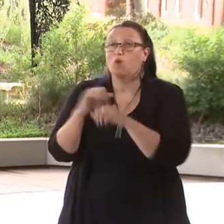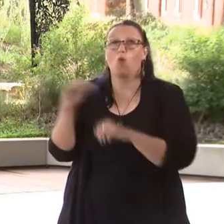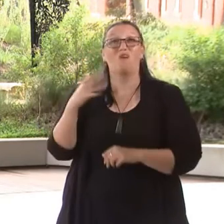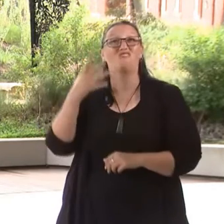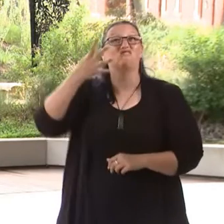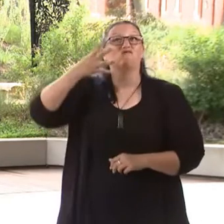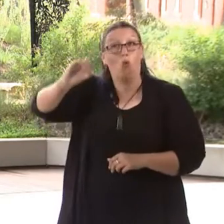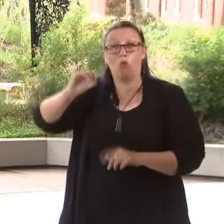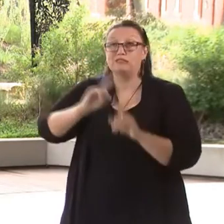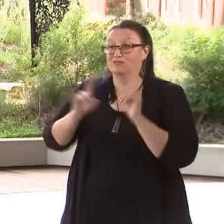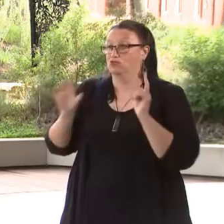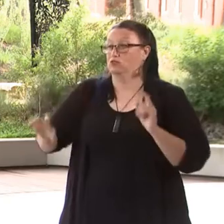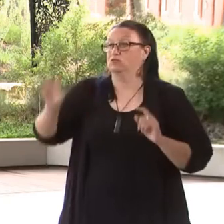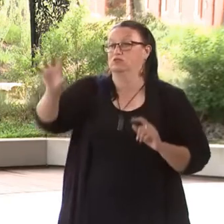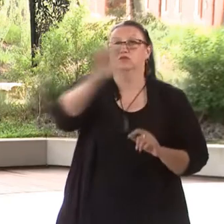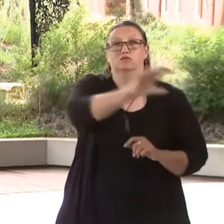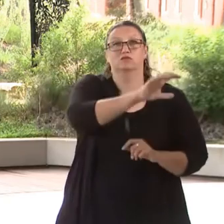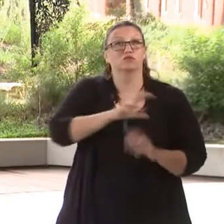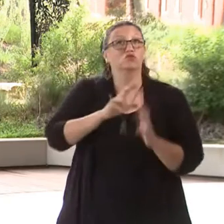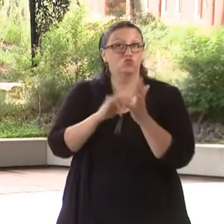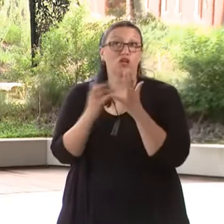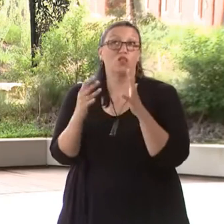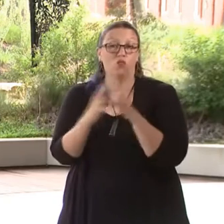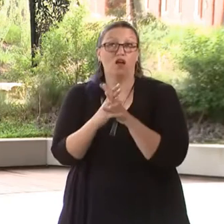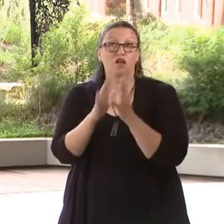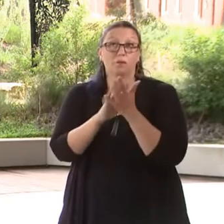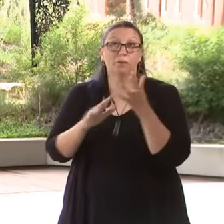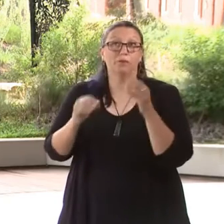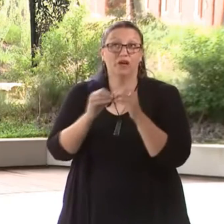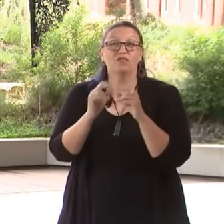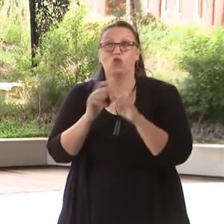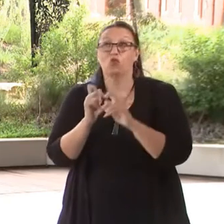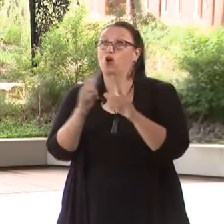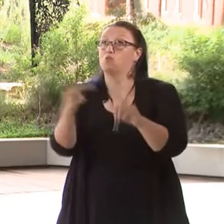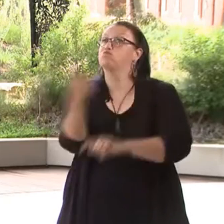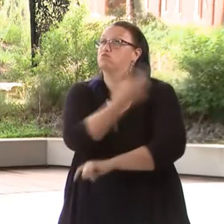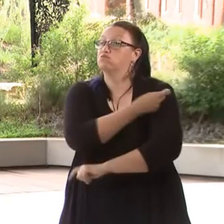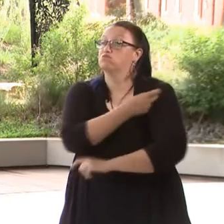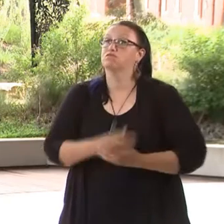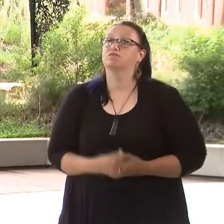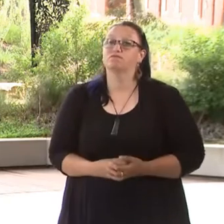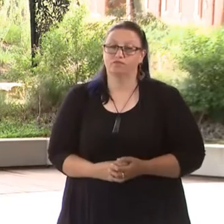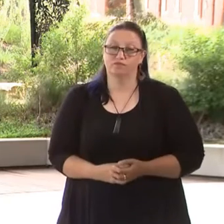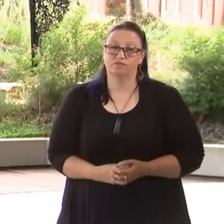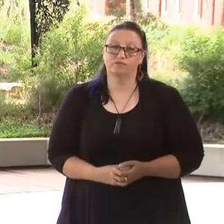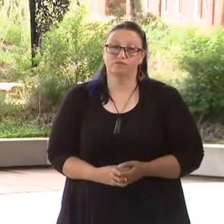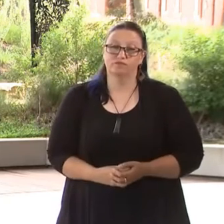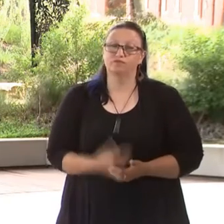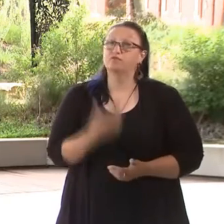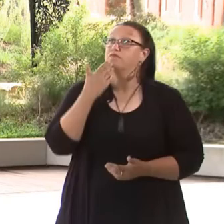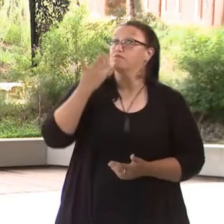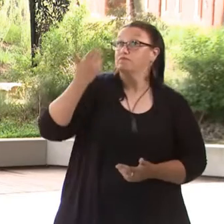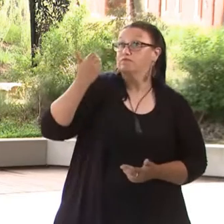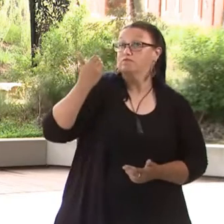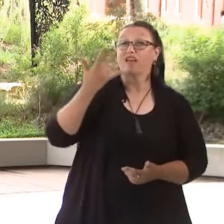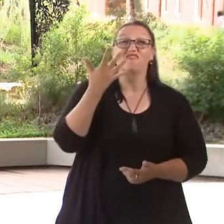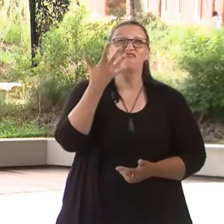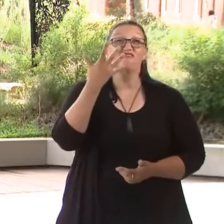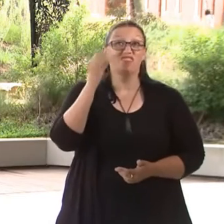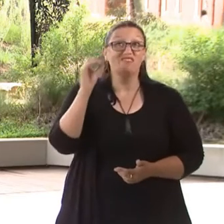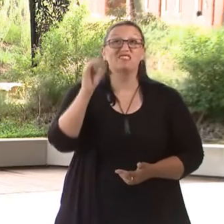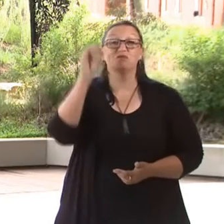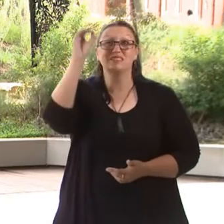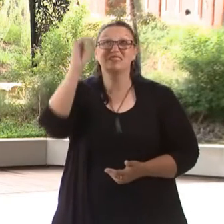over 50% of people who were eligible for that booster shot had received it. As a result of that change now, that number has